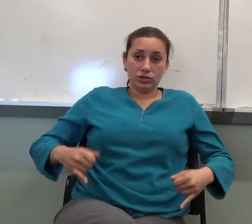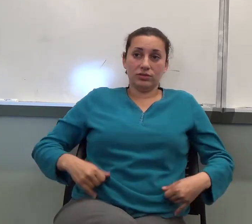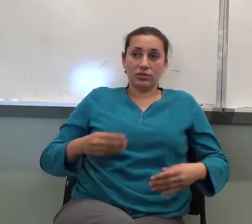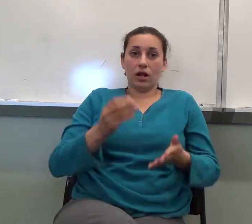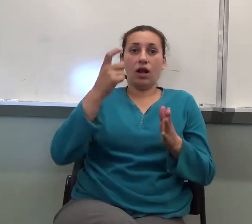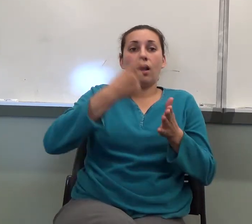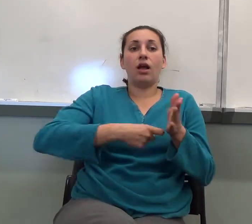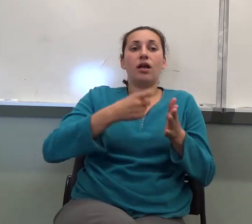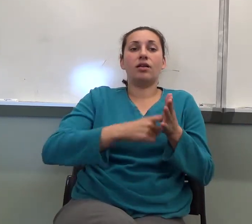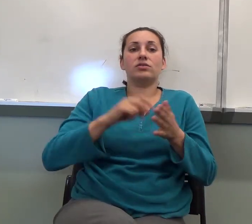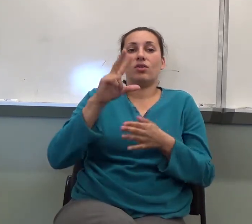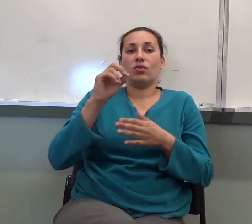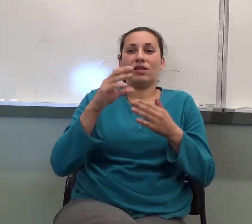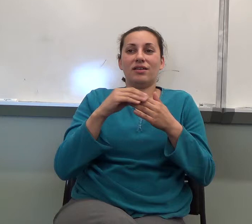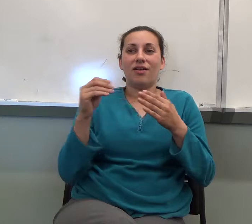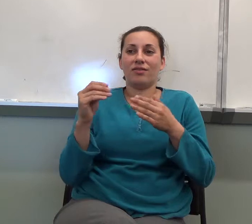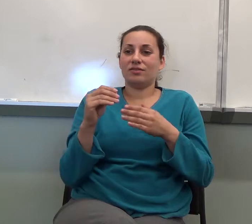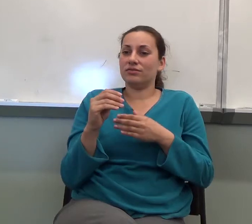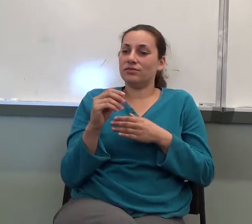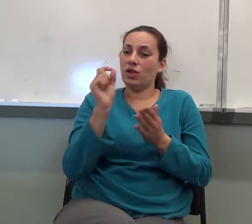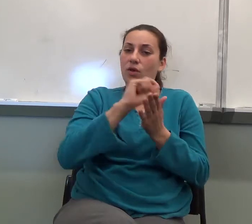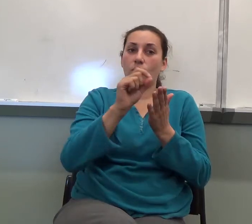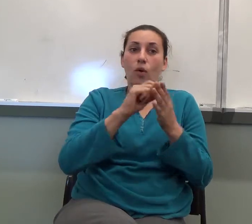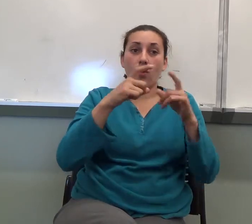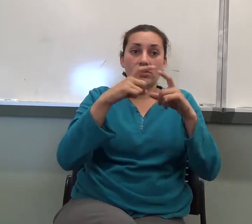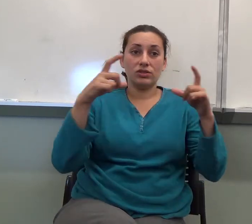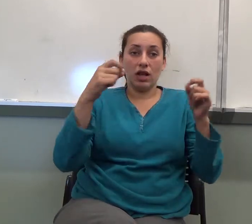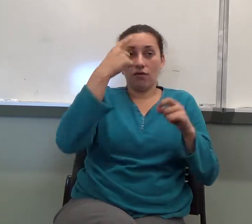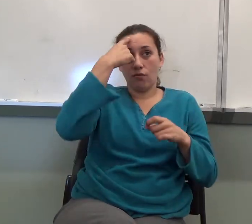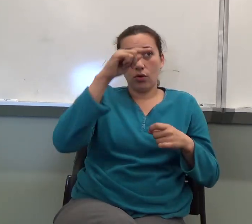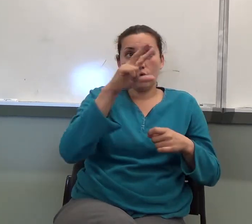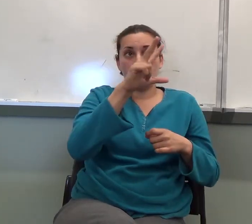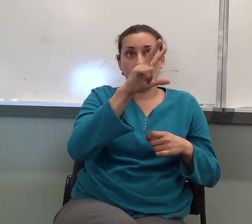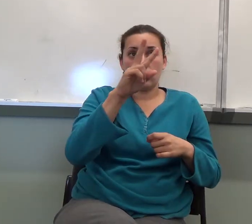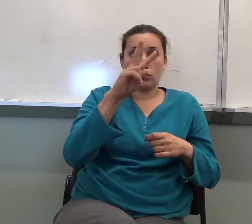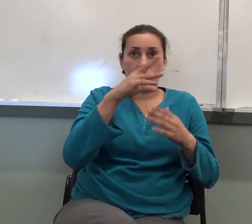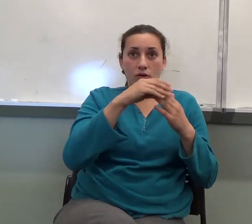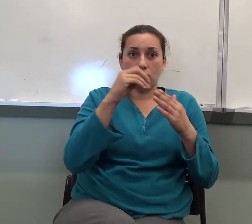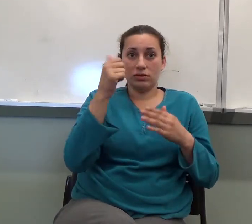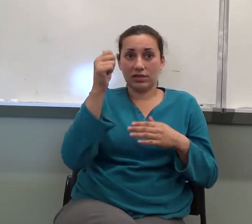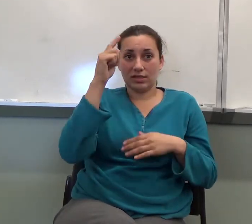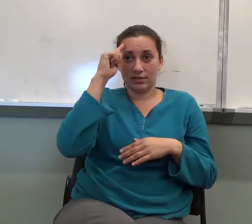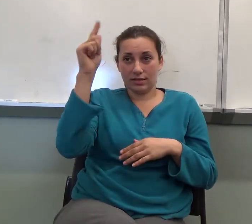Okay. He wrote his check for $32.10. Cost of merchandise.